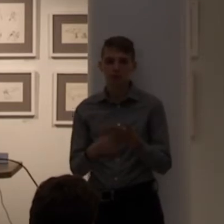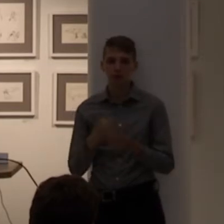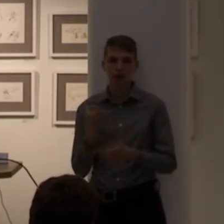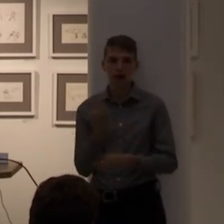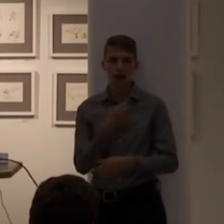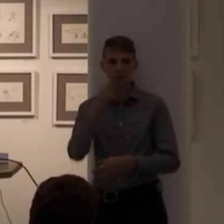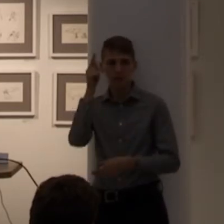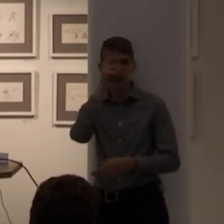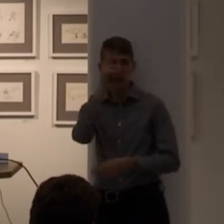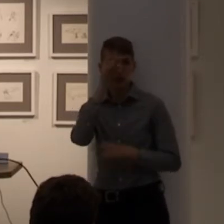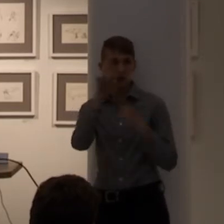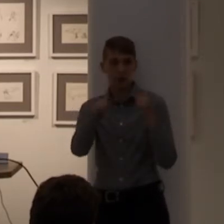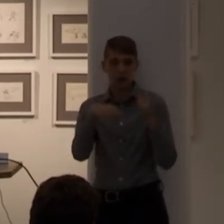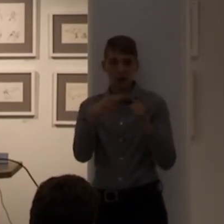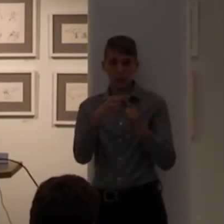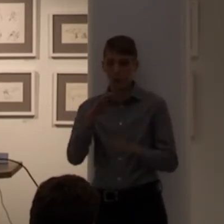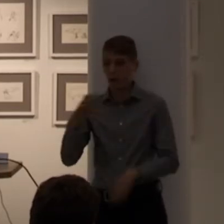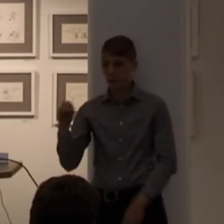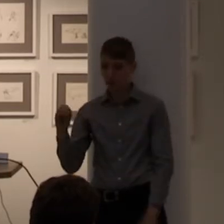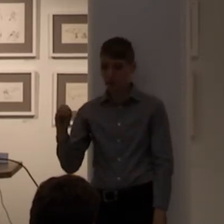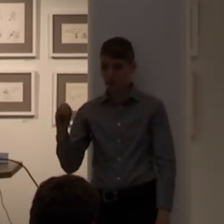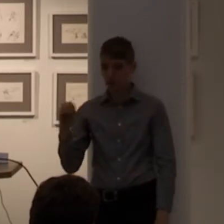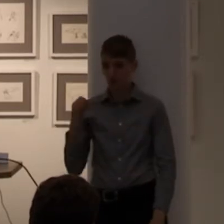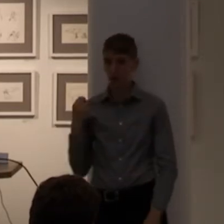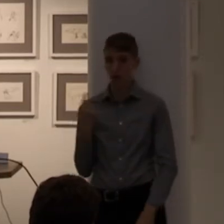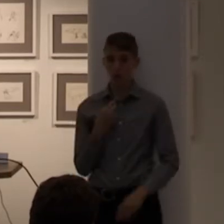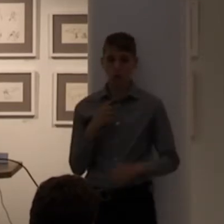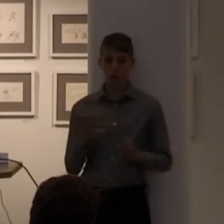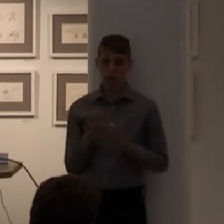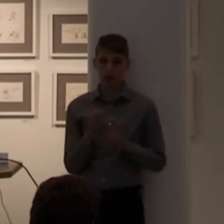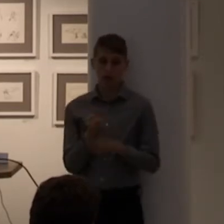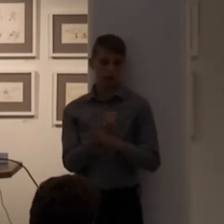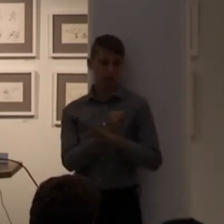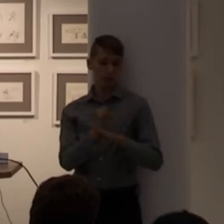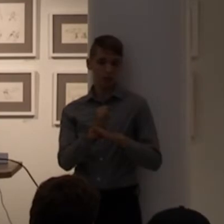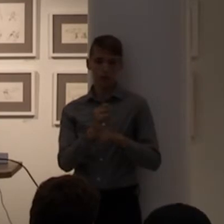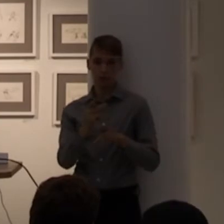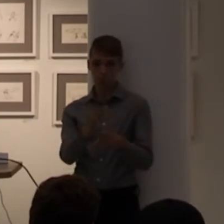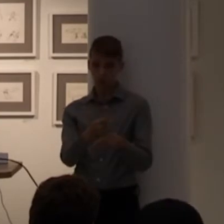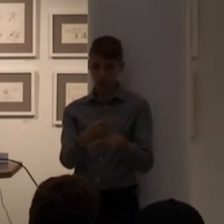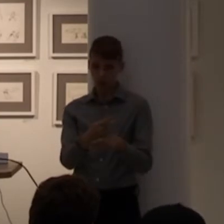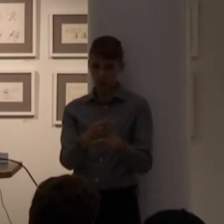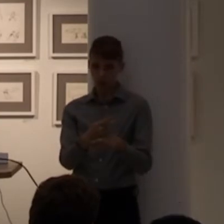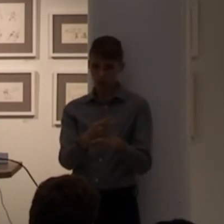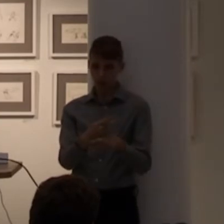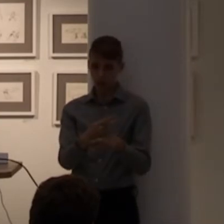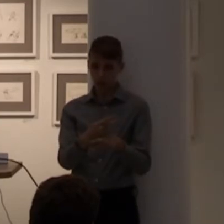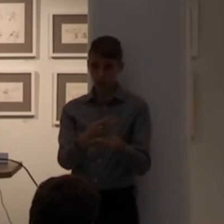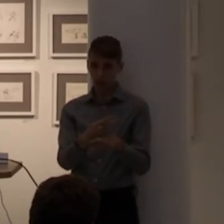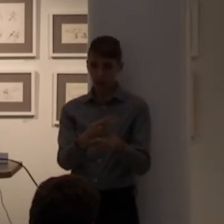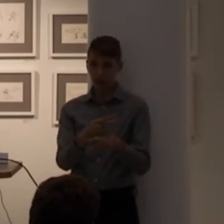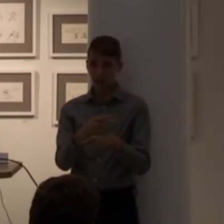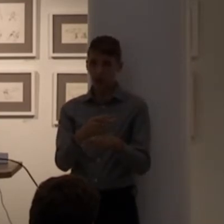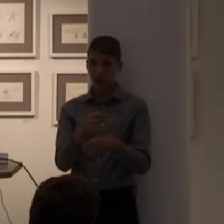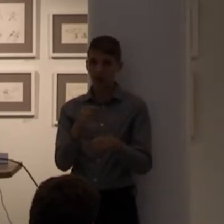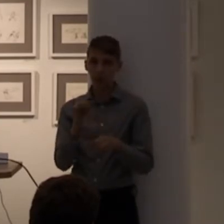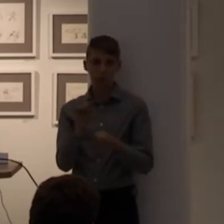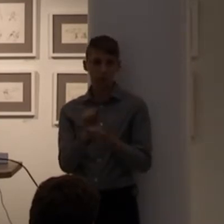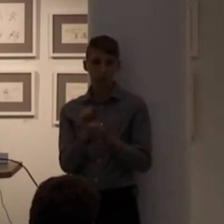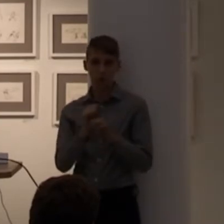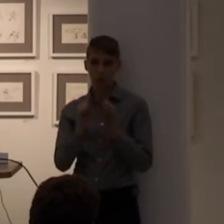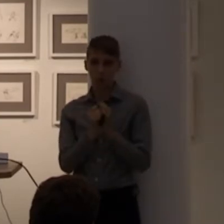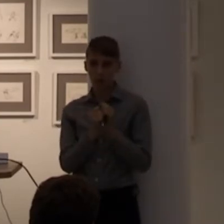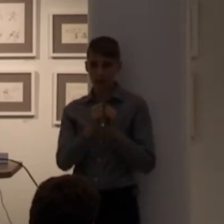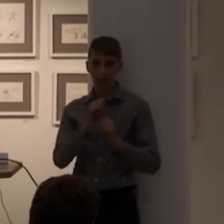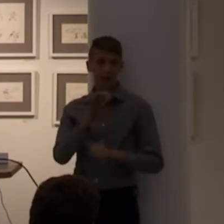have a company. We were going to do industrial production, to do it with technology, a la